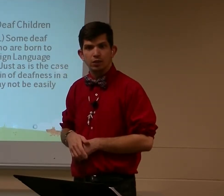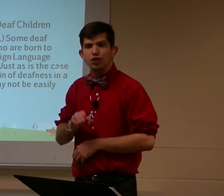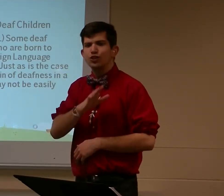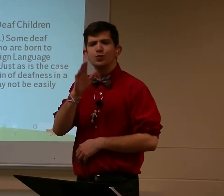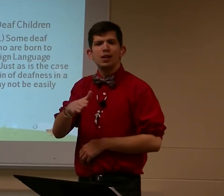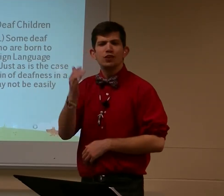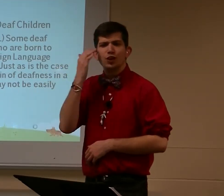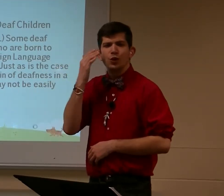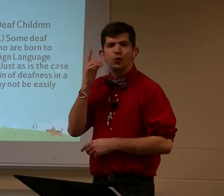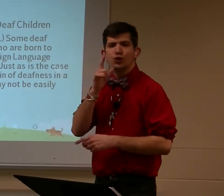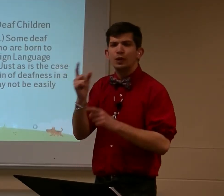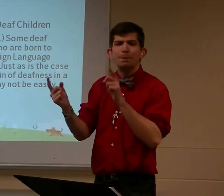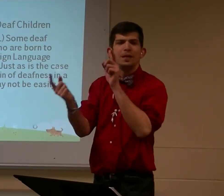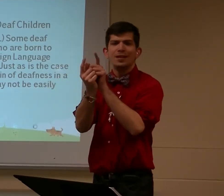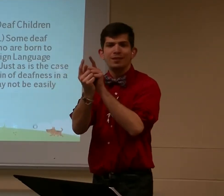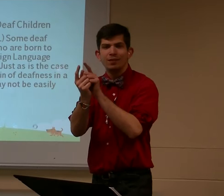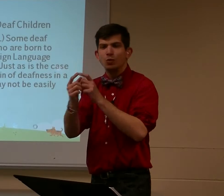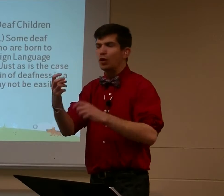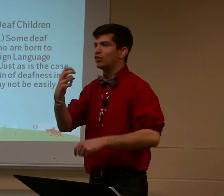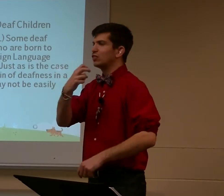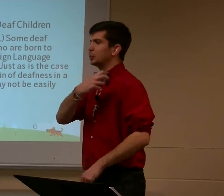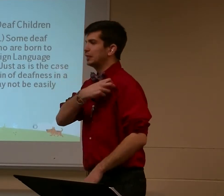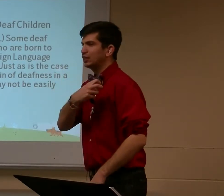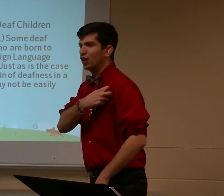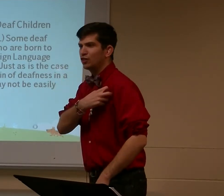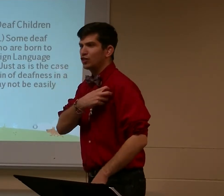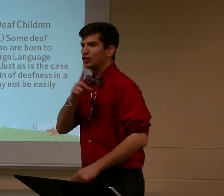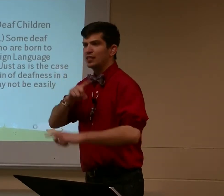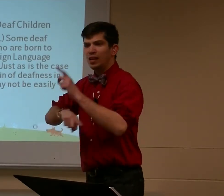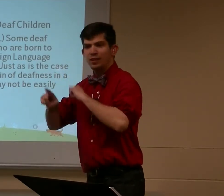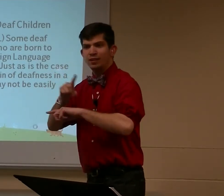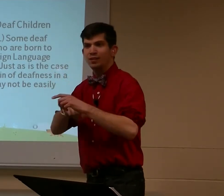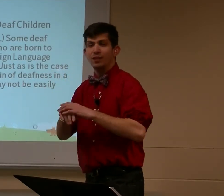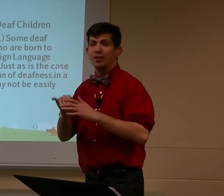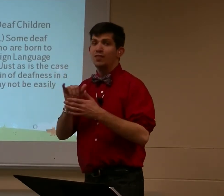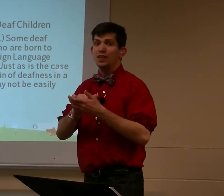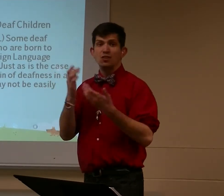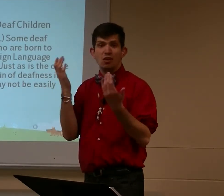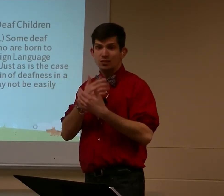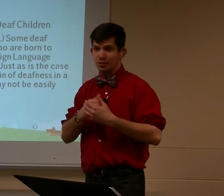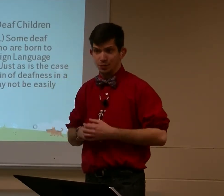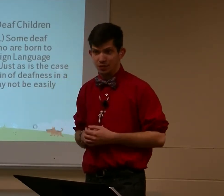That you never know who you're going to meet, whether it's a police officer sign. That's awesome.